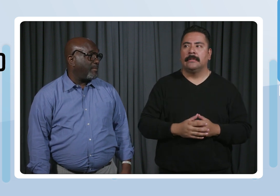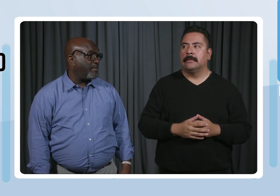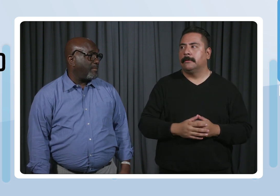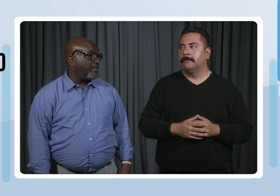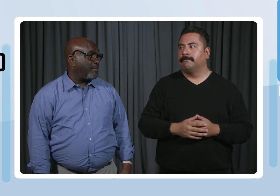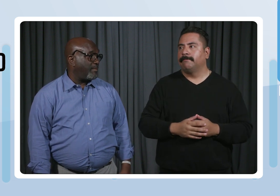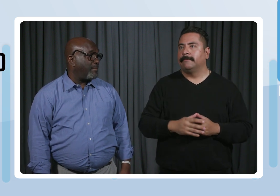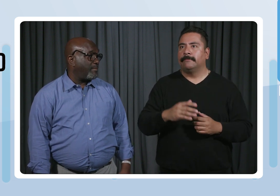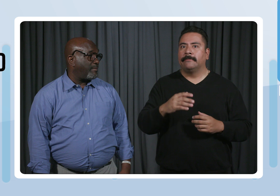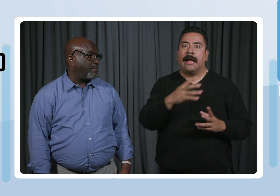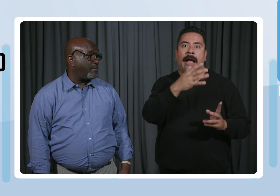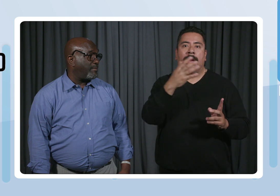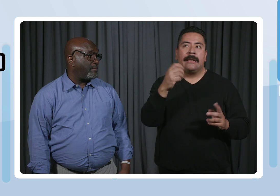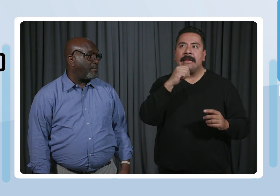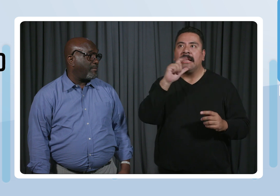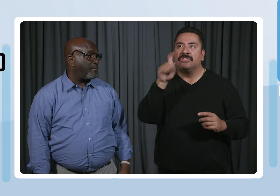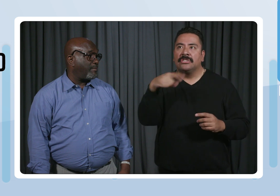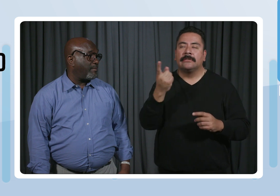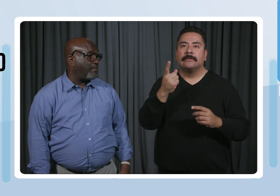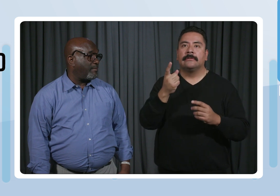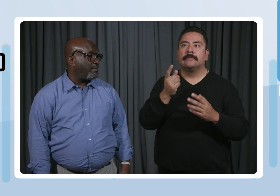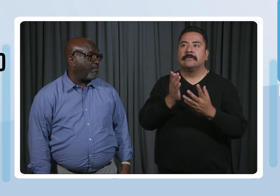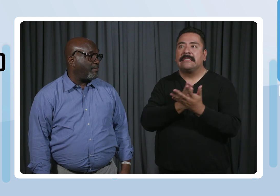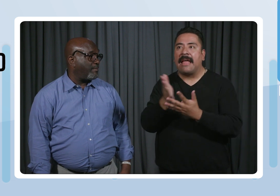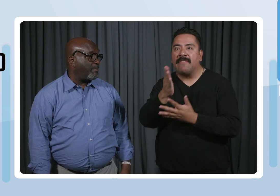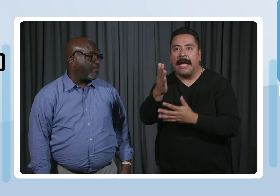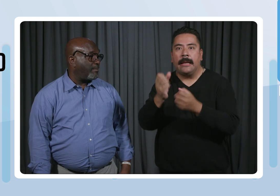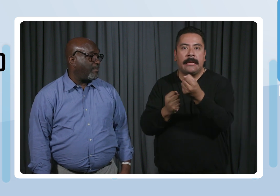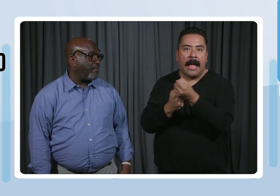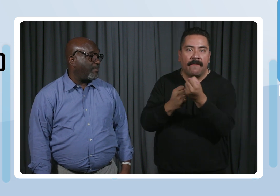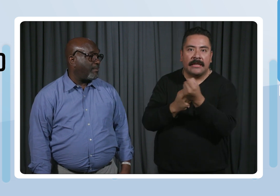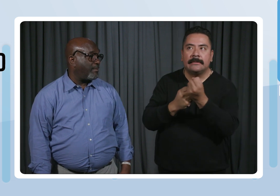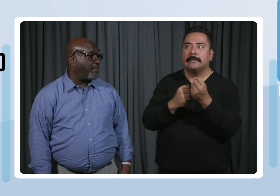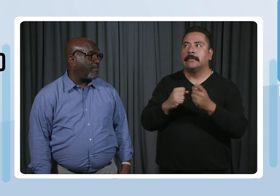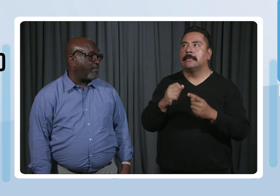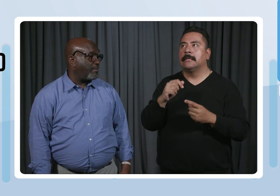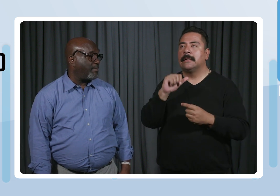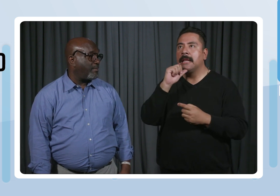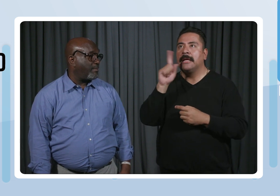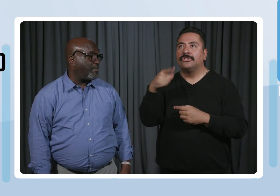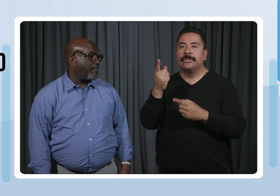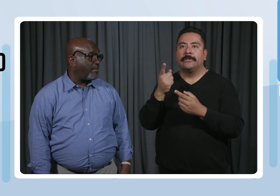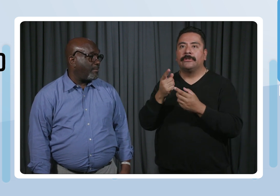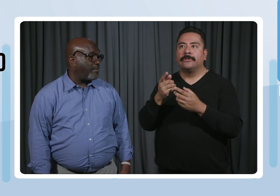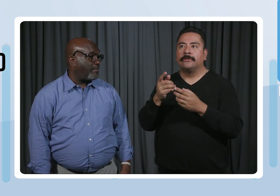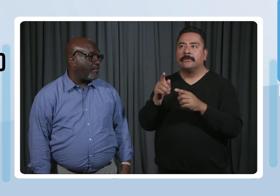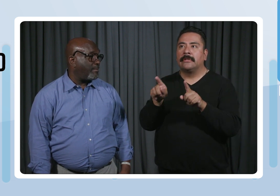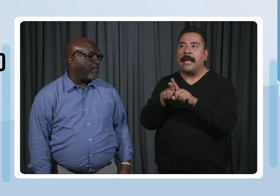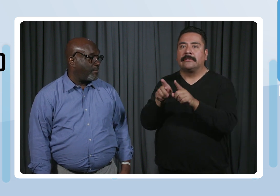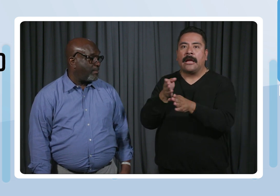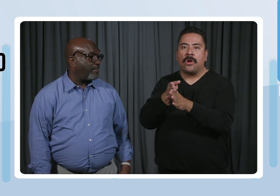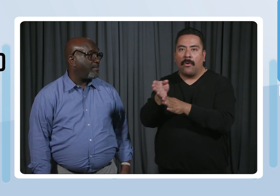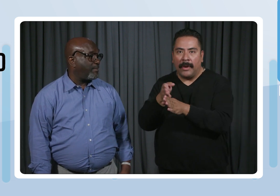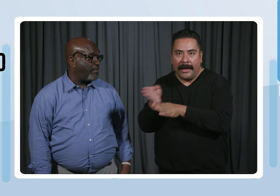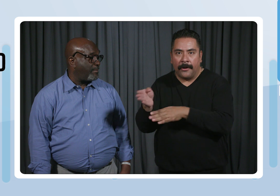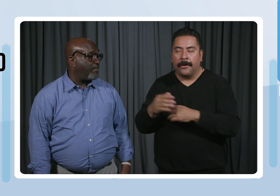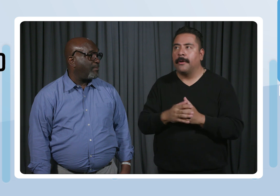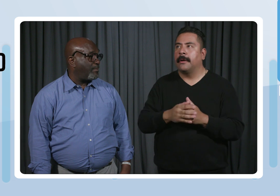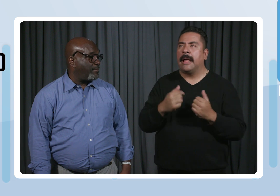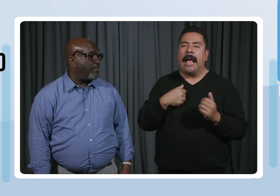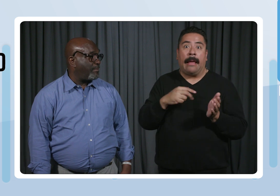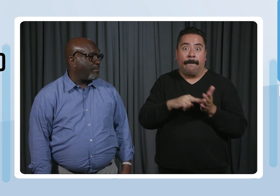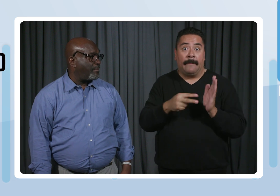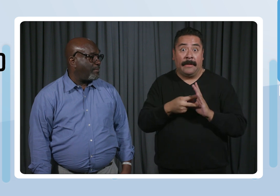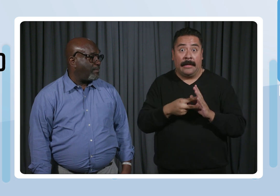of navigating advocacy and outside of a career. Because I mean, as much